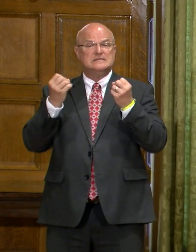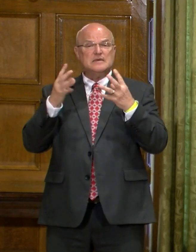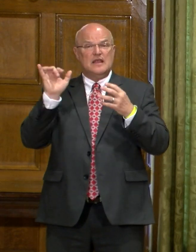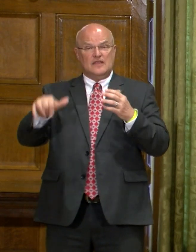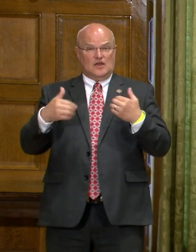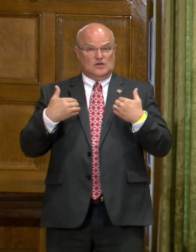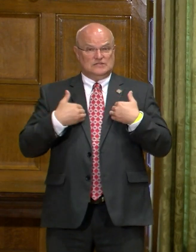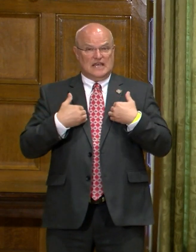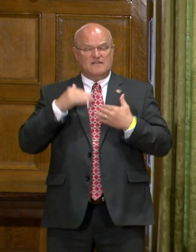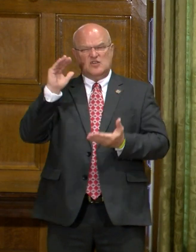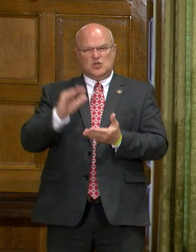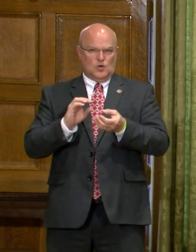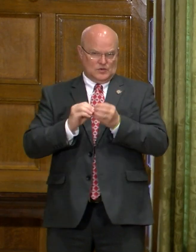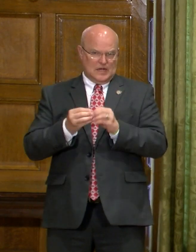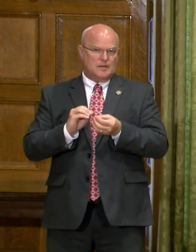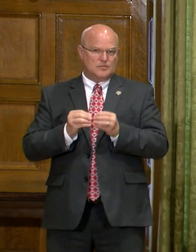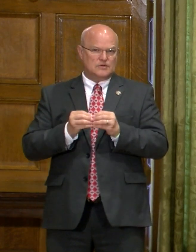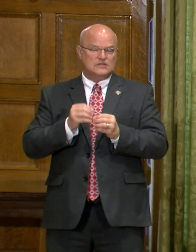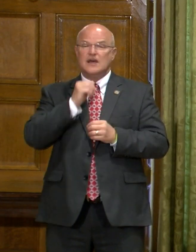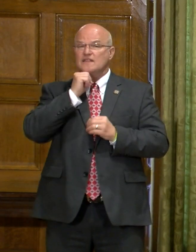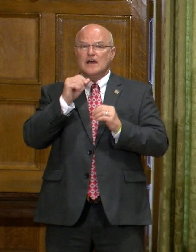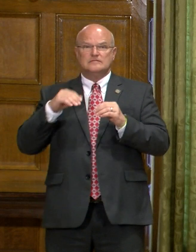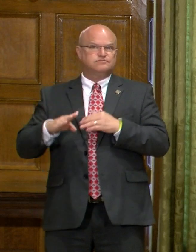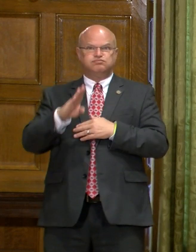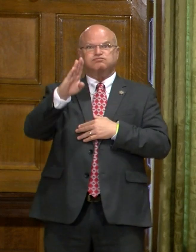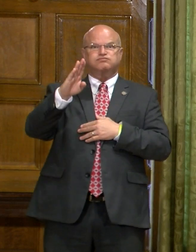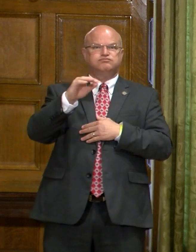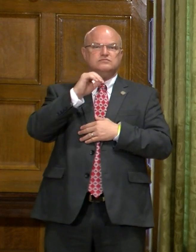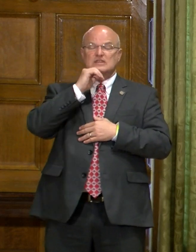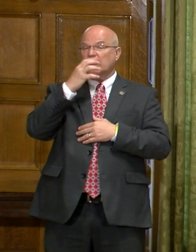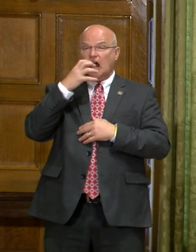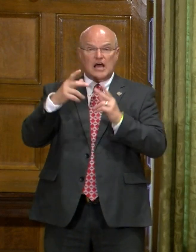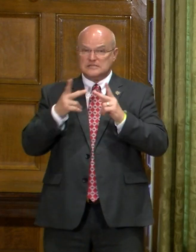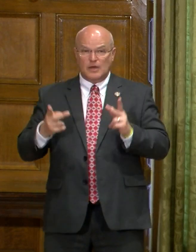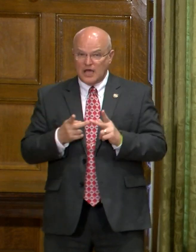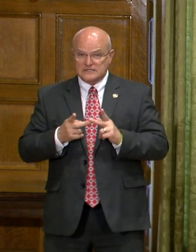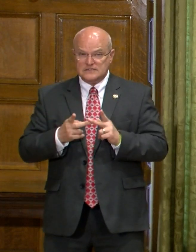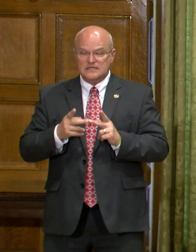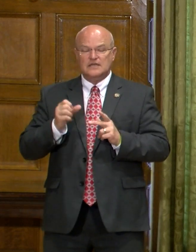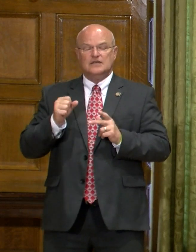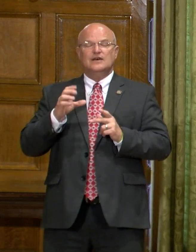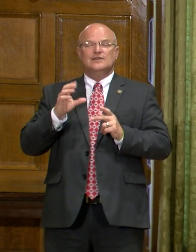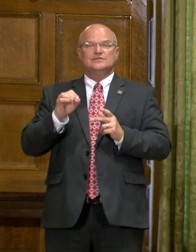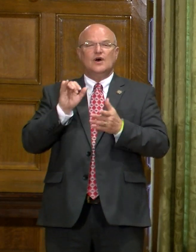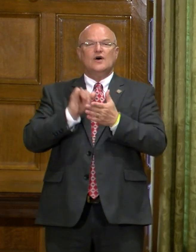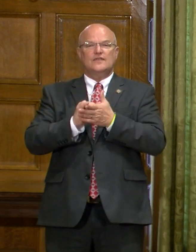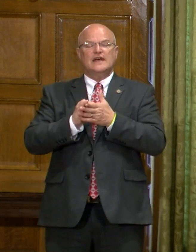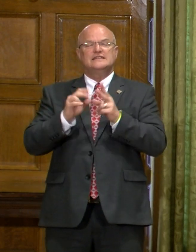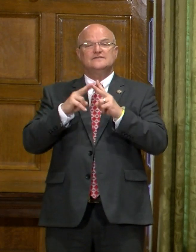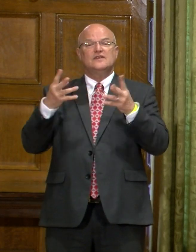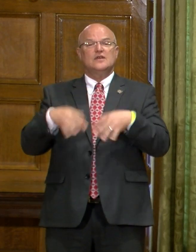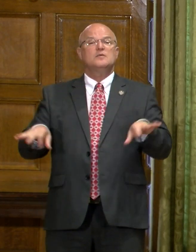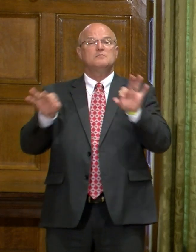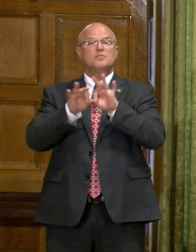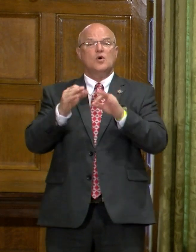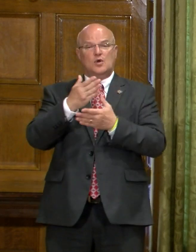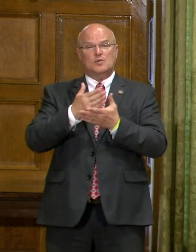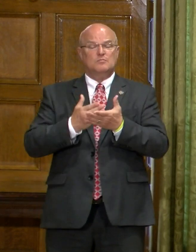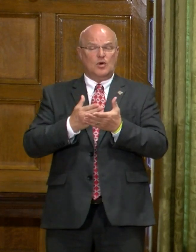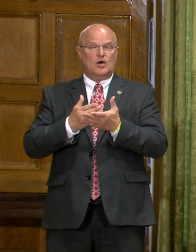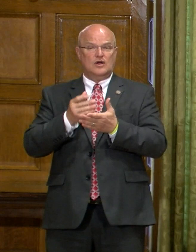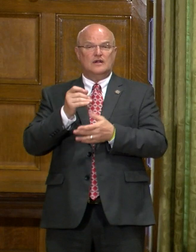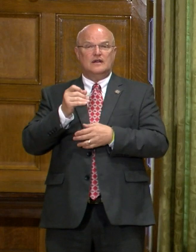those have low numbers. They're not accelerating, they're not hot spots, and that's a very important part